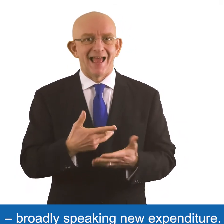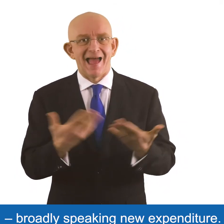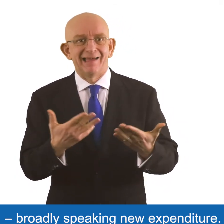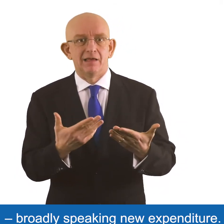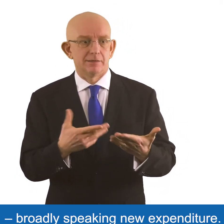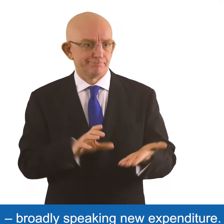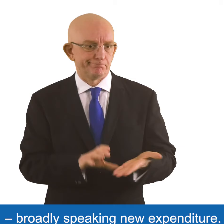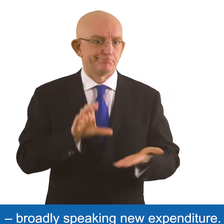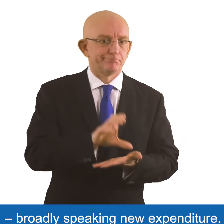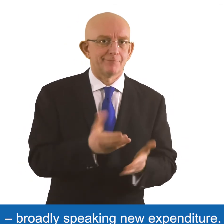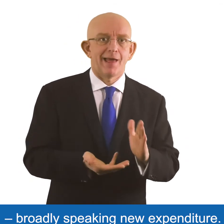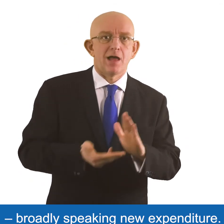Broadly speaking, new expenditure.